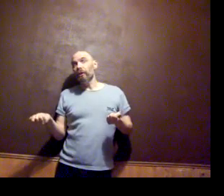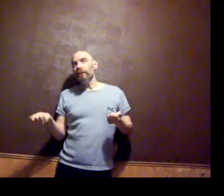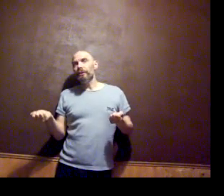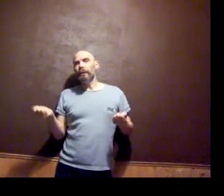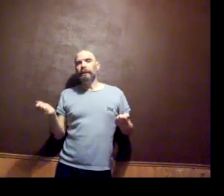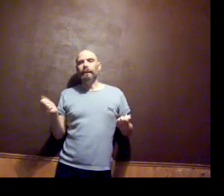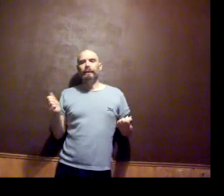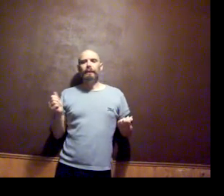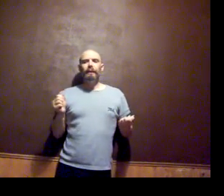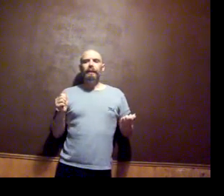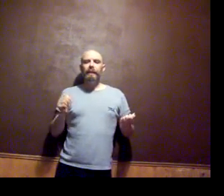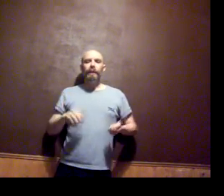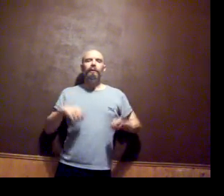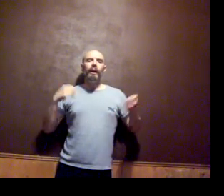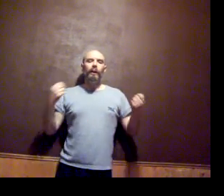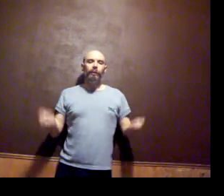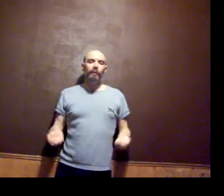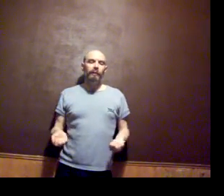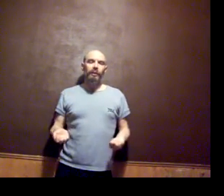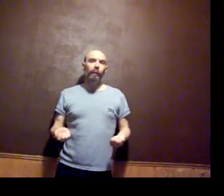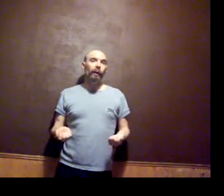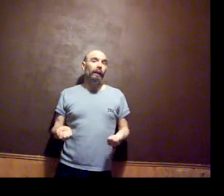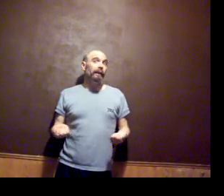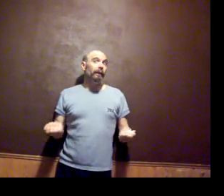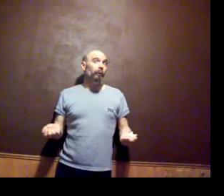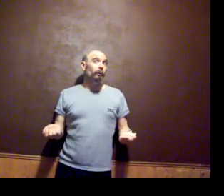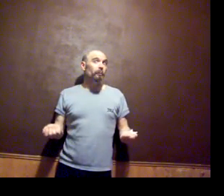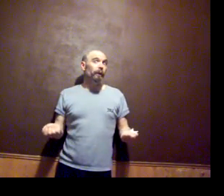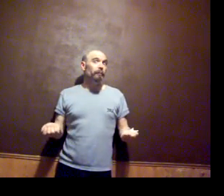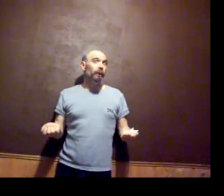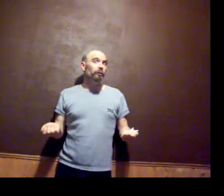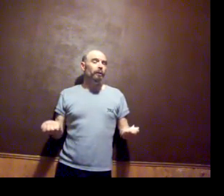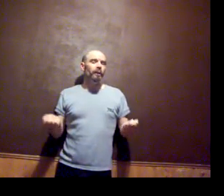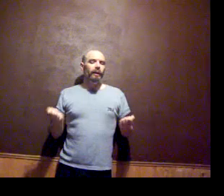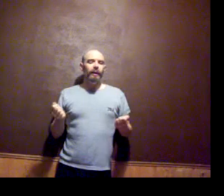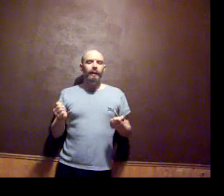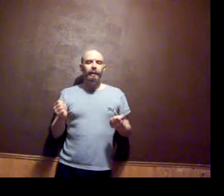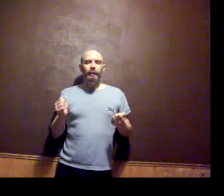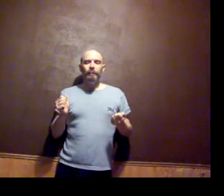is. Given the hieroglyphics that I write in, I don't expect much.